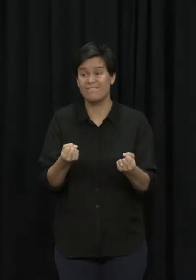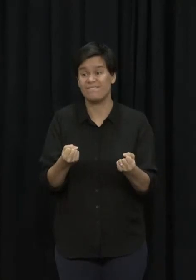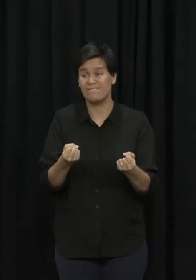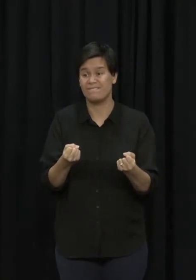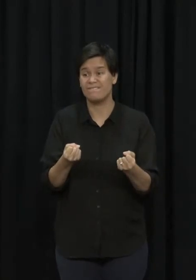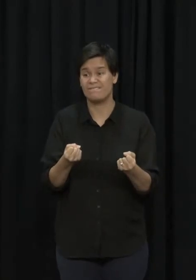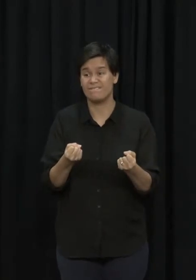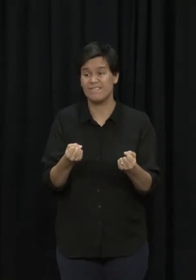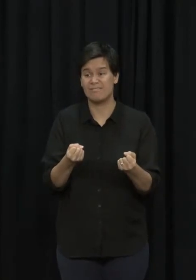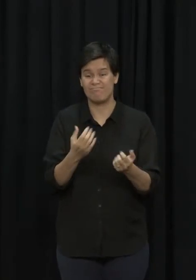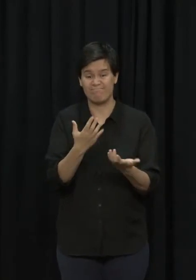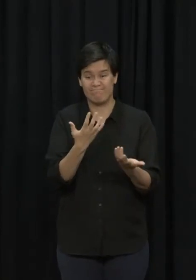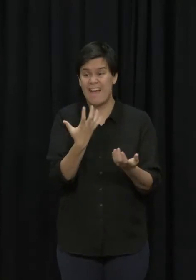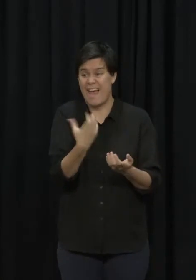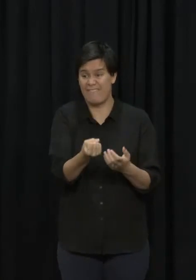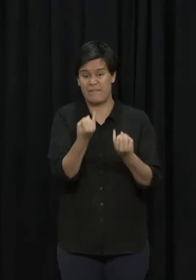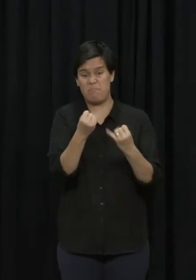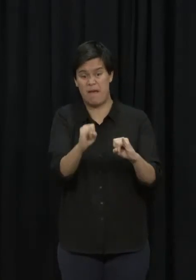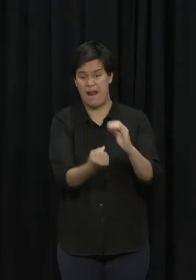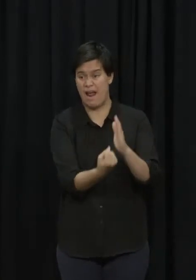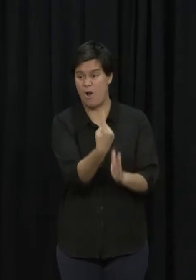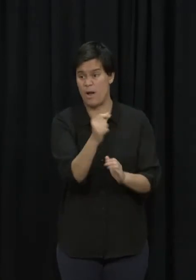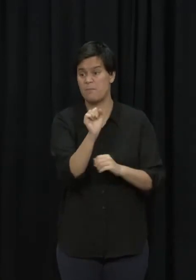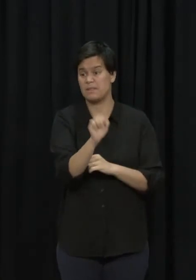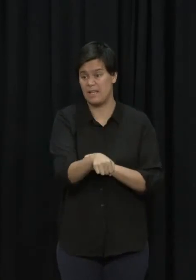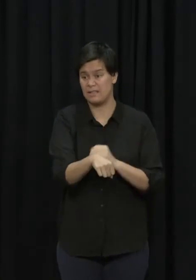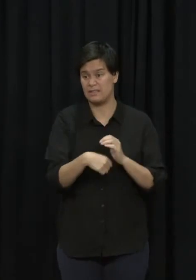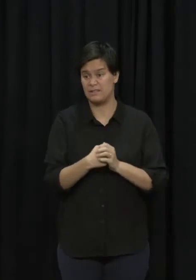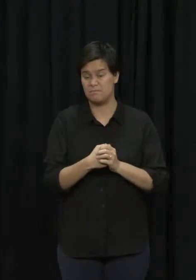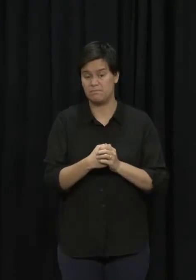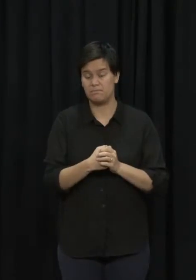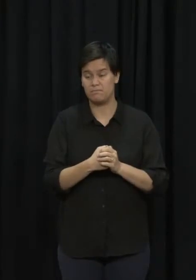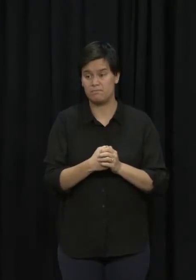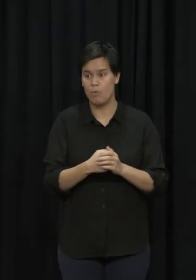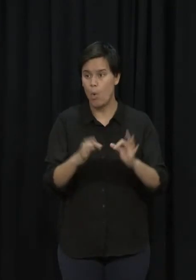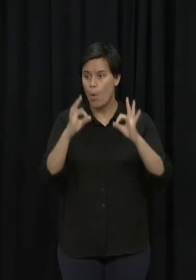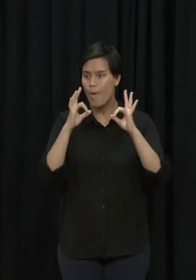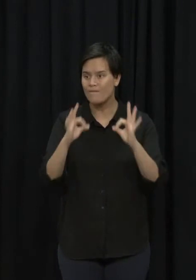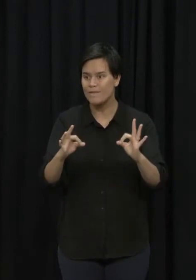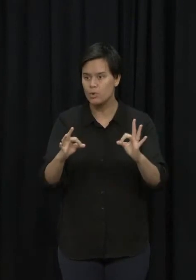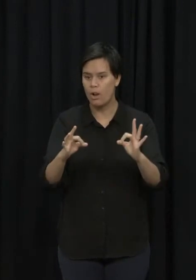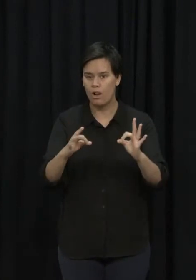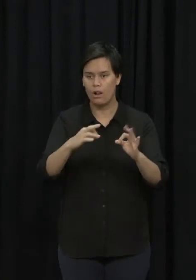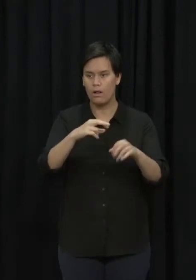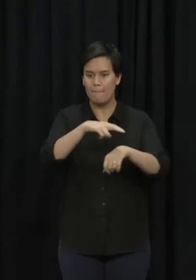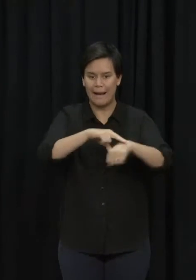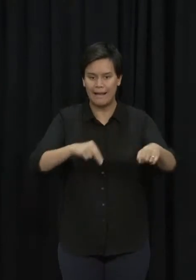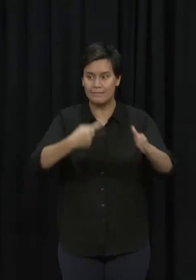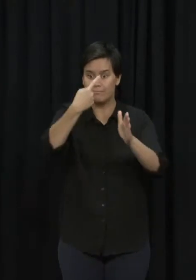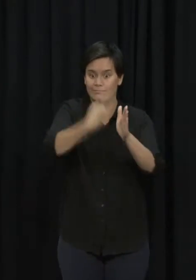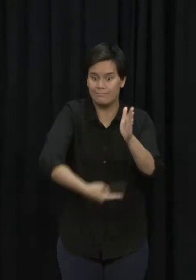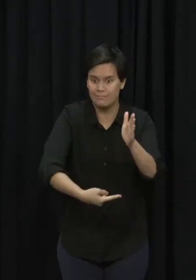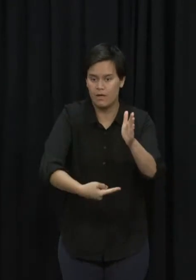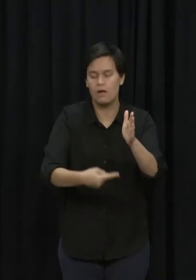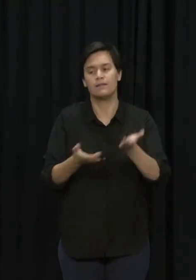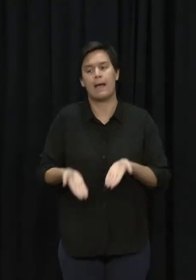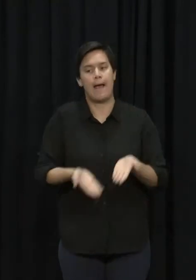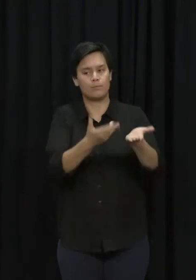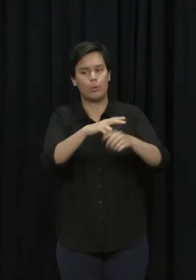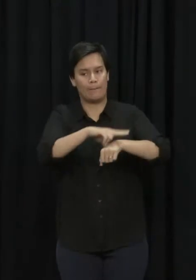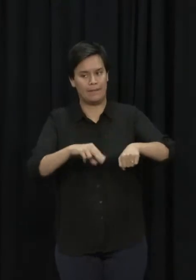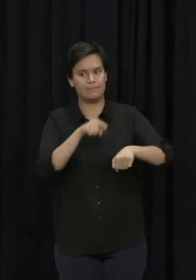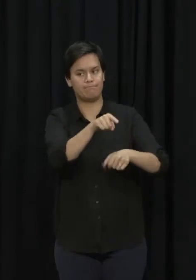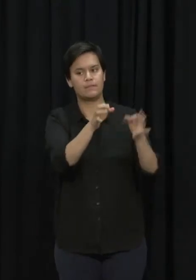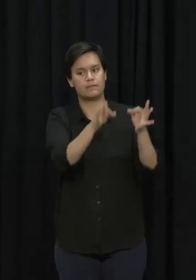consequences, undoubtedly, but whether or not a decision is made to fine or prosecute, that decision sits with the police. I'll come